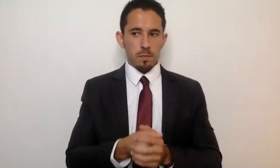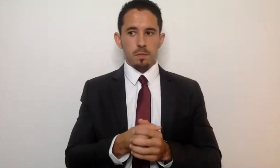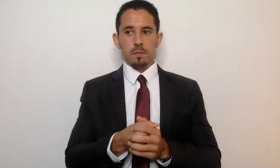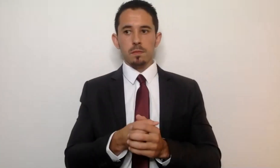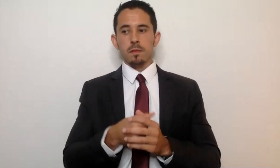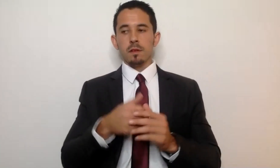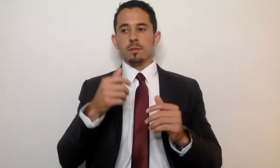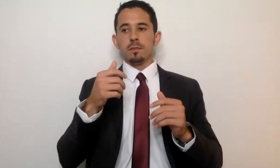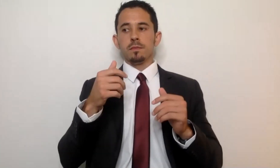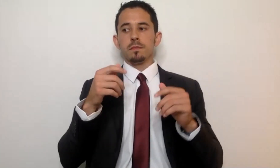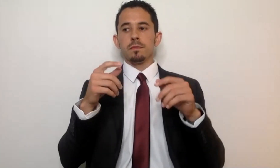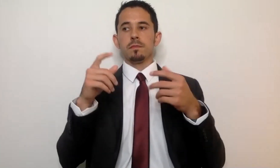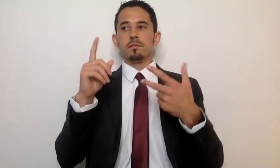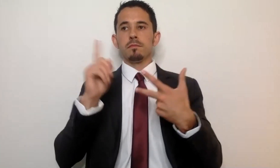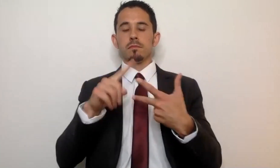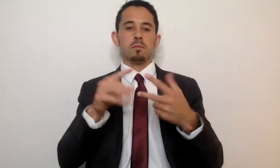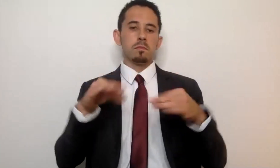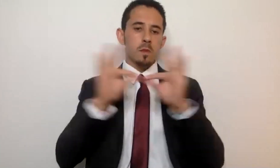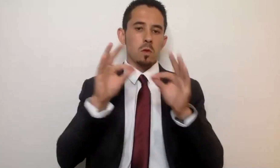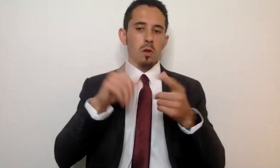for your entire PhD program.